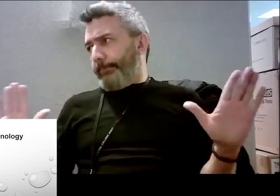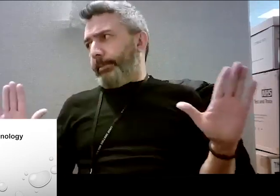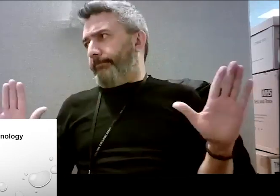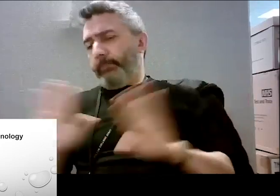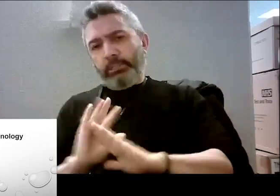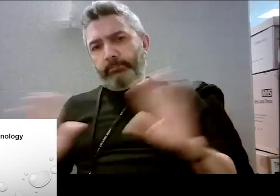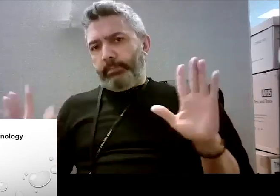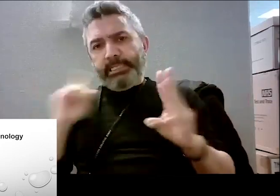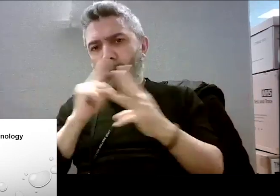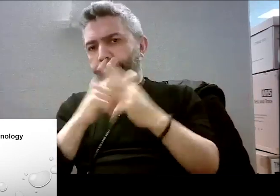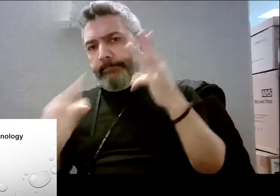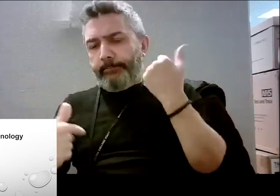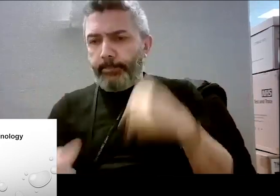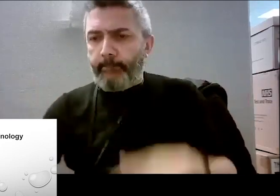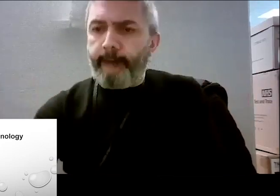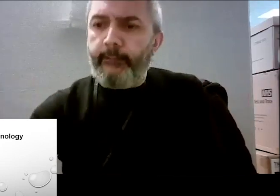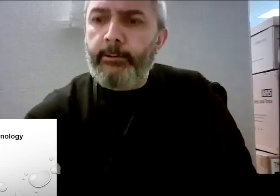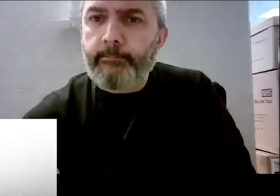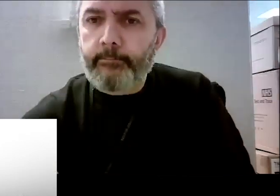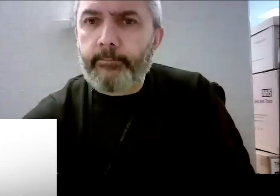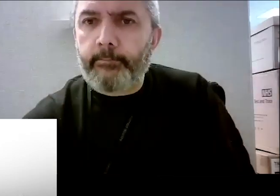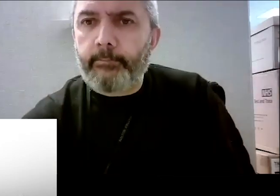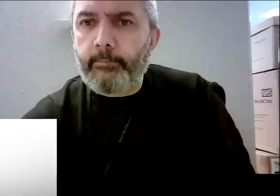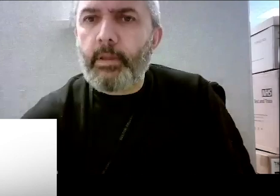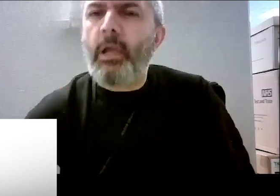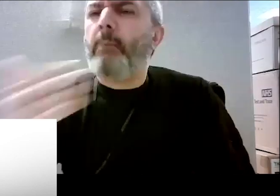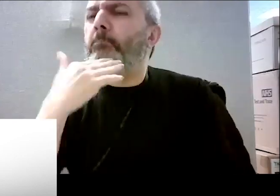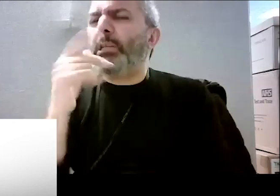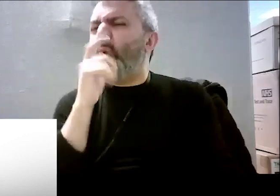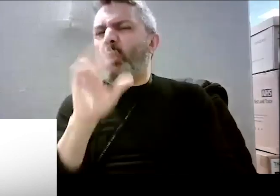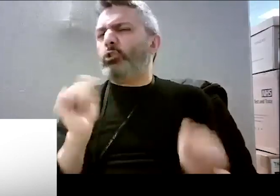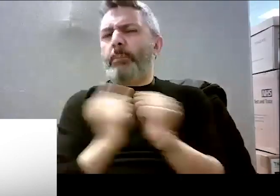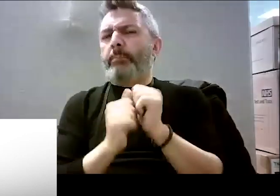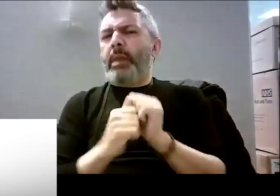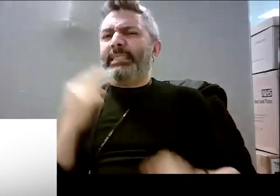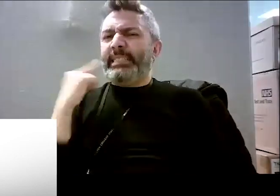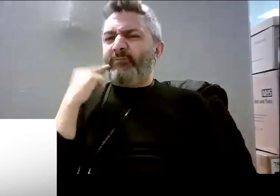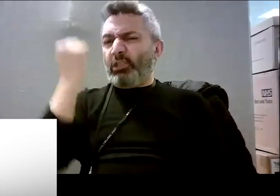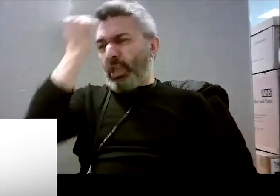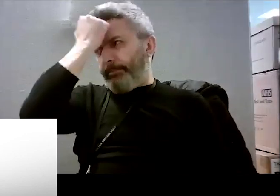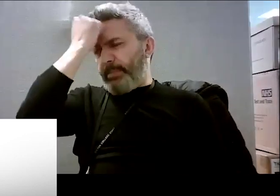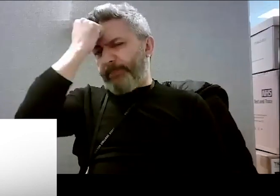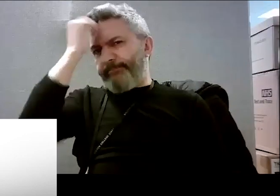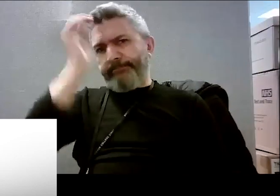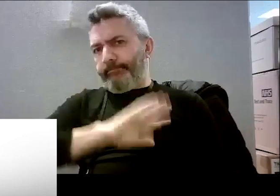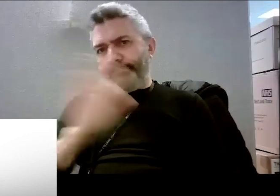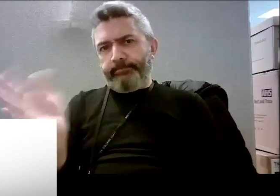can say deafened, and say hard of hearing. We don't use deaf and dumb,